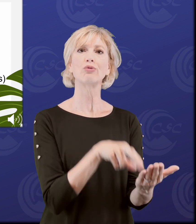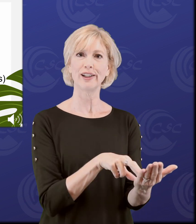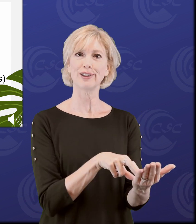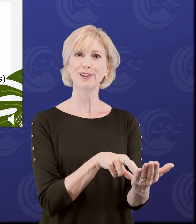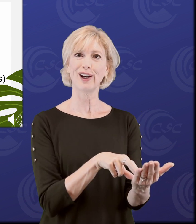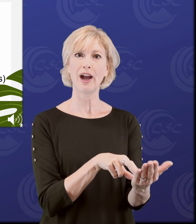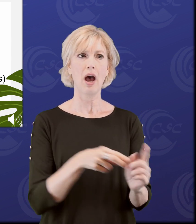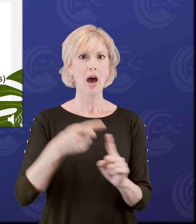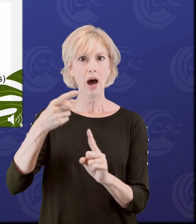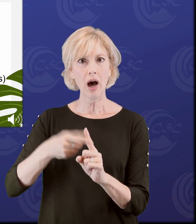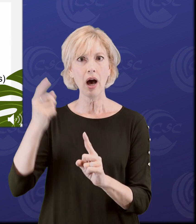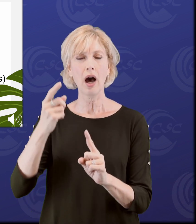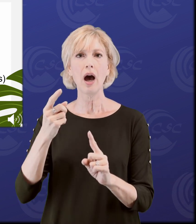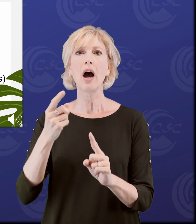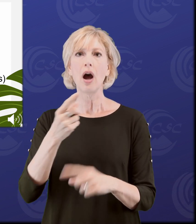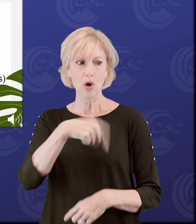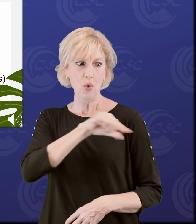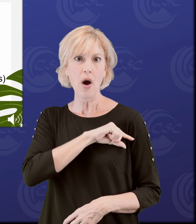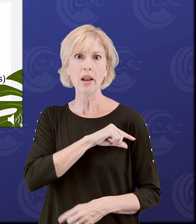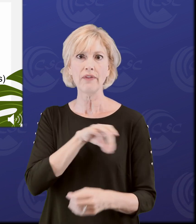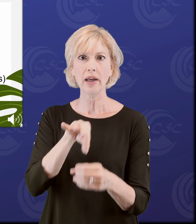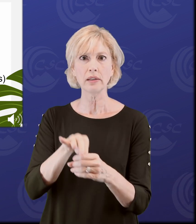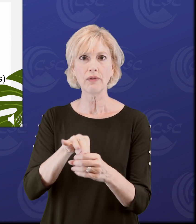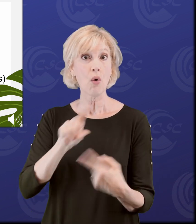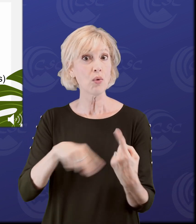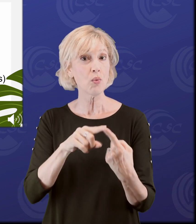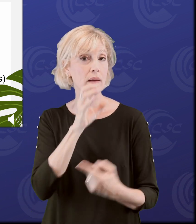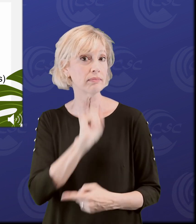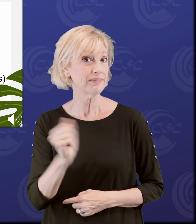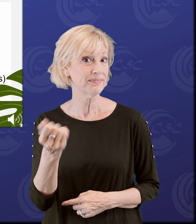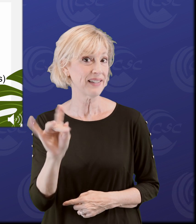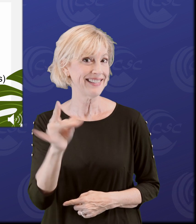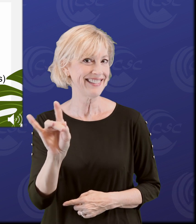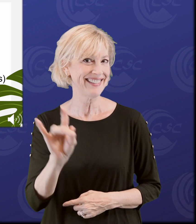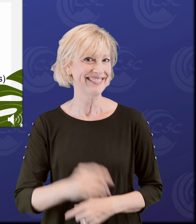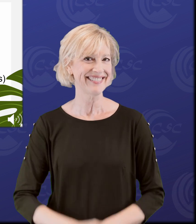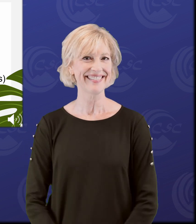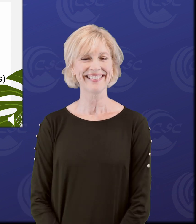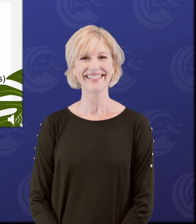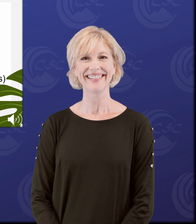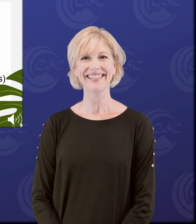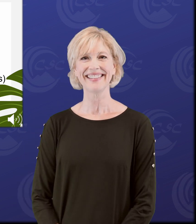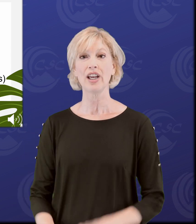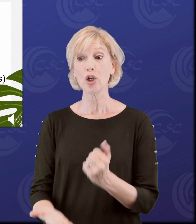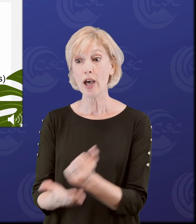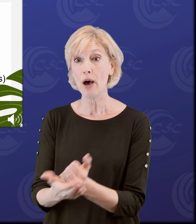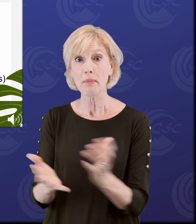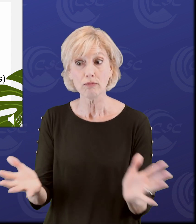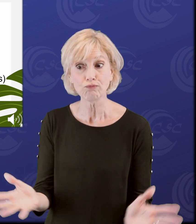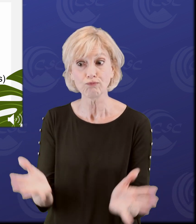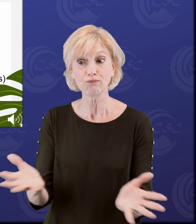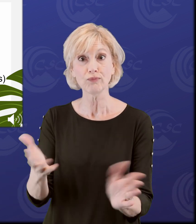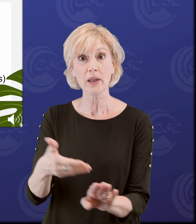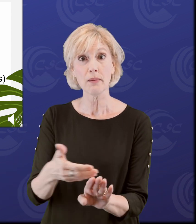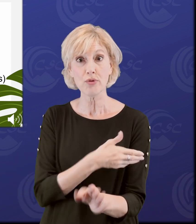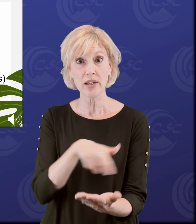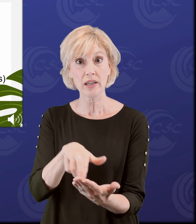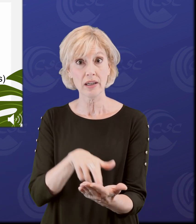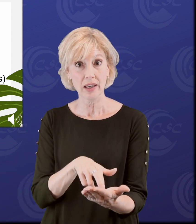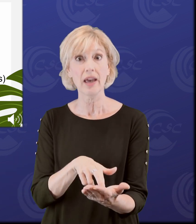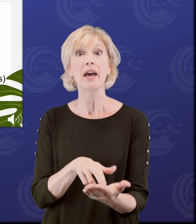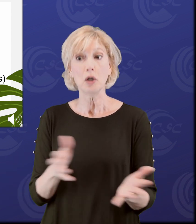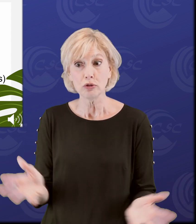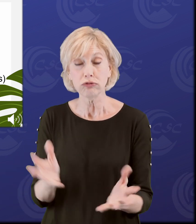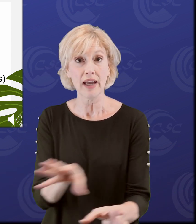be eligible to vote at age 18. To help encourage pre-registration and early civic engagement, our office conducts the